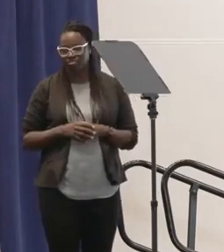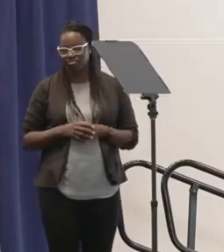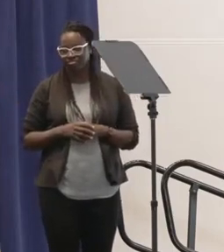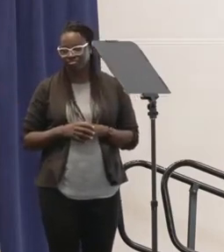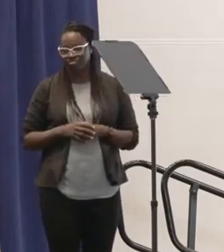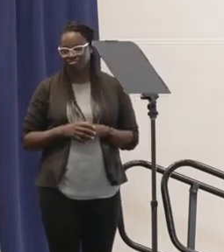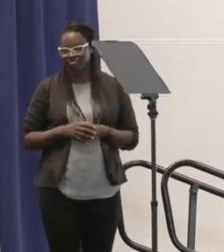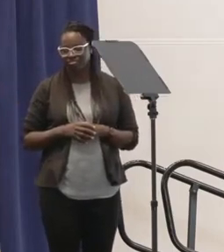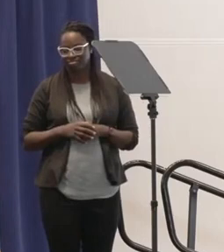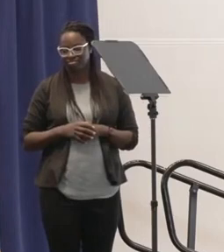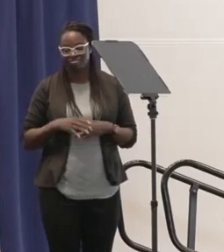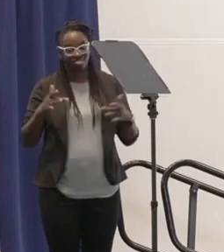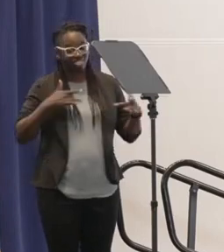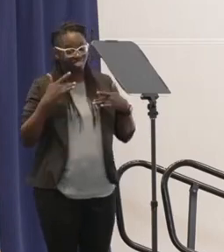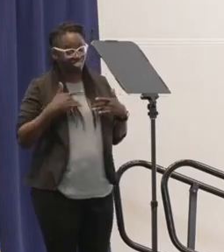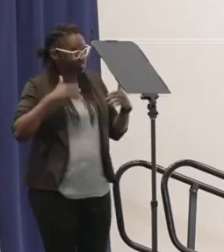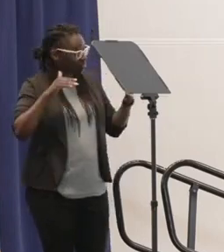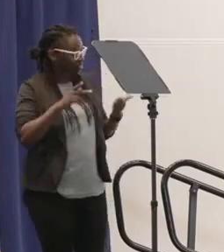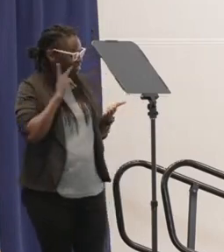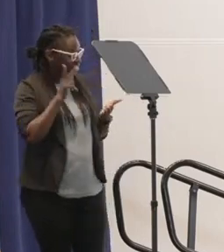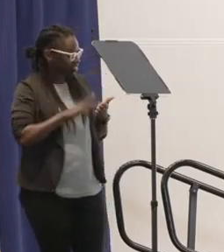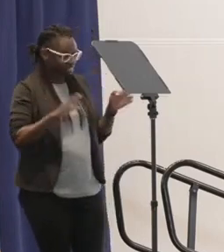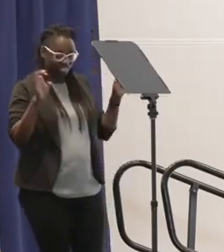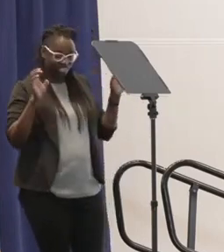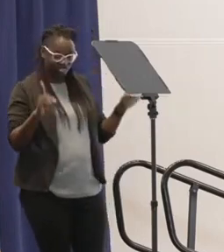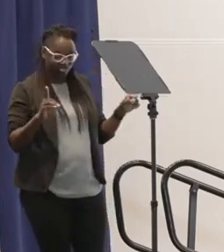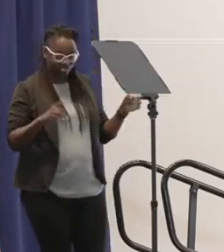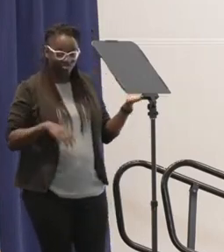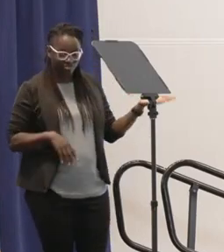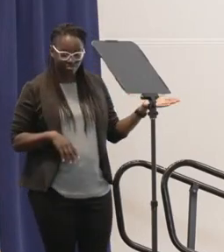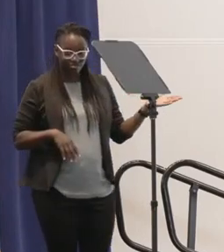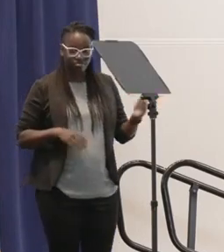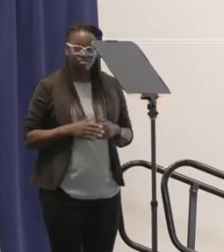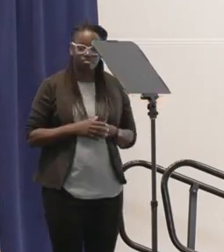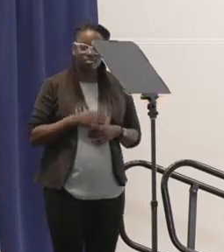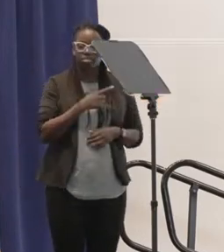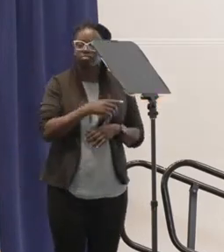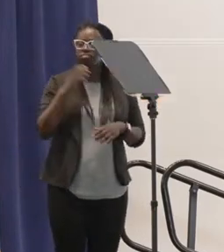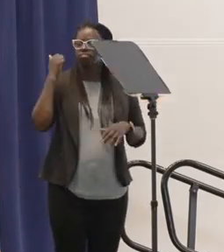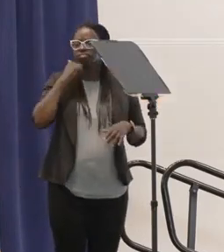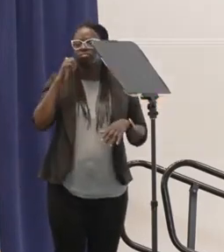to welcome our Secretary of Education, who every single day is taking on this work with his